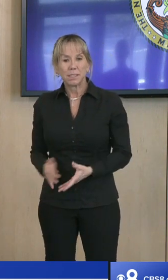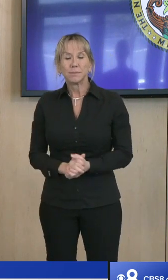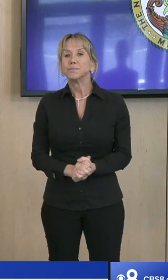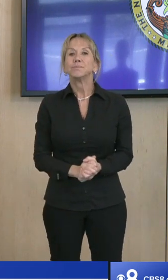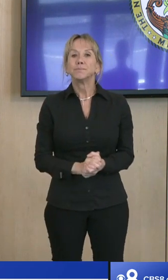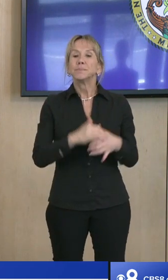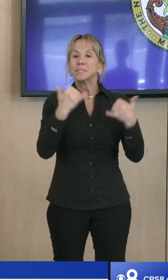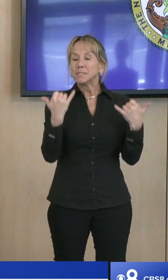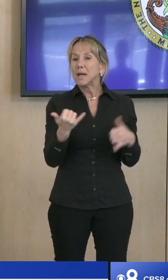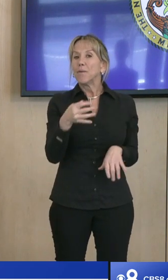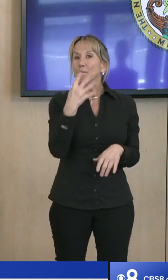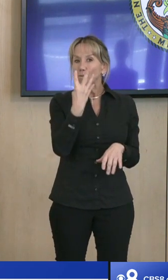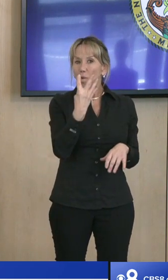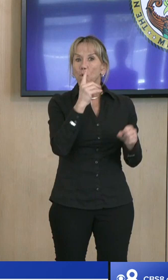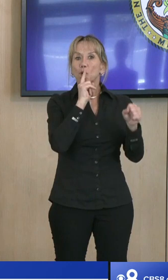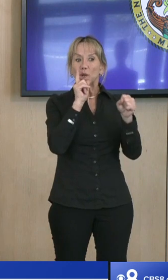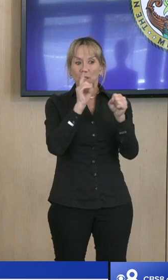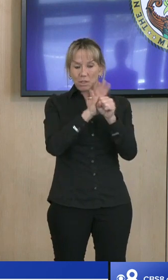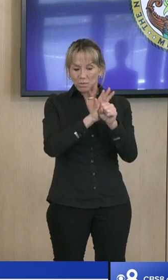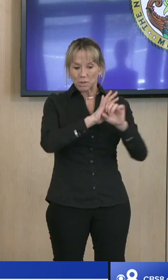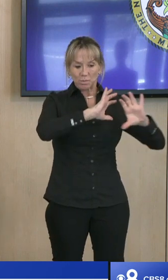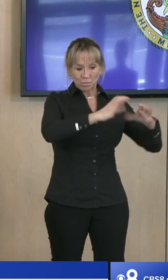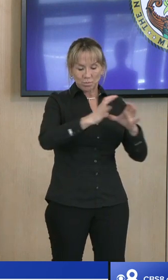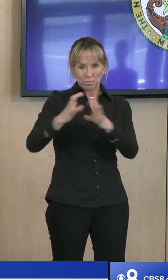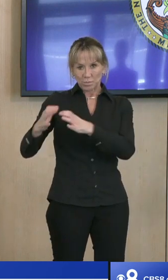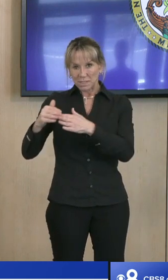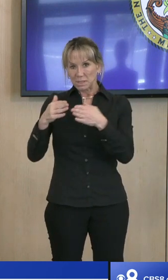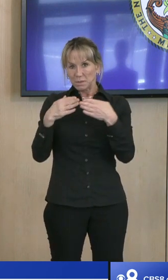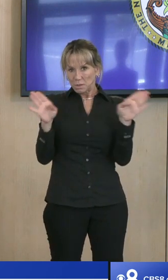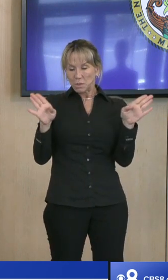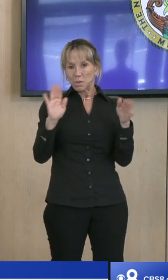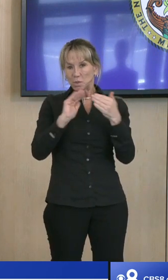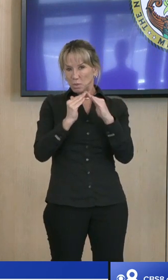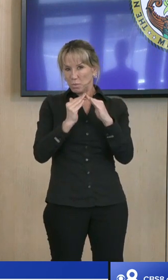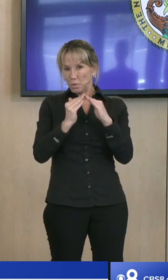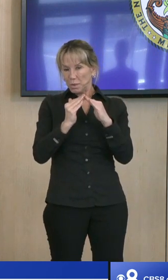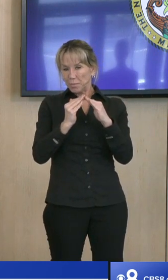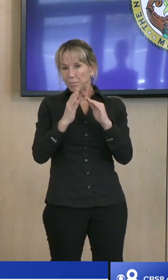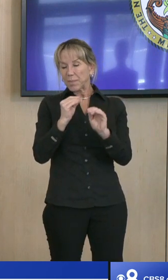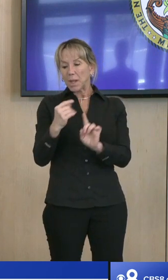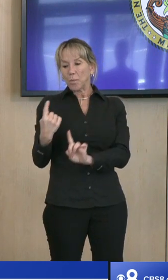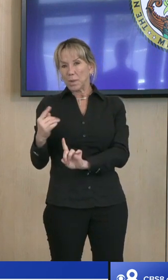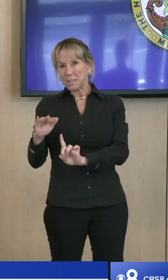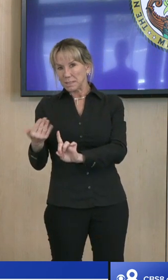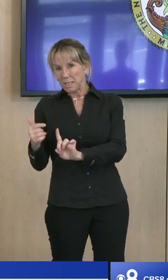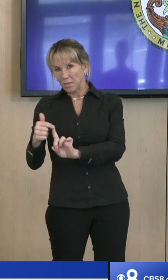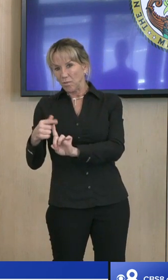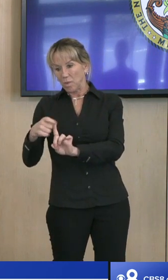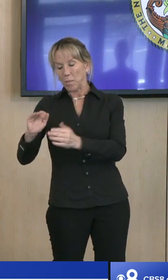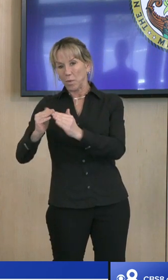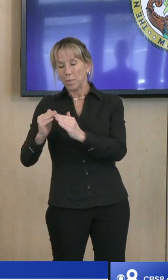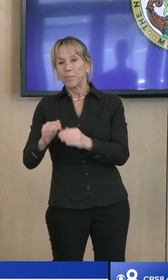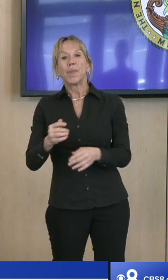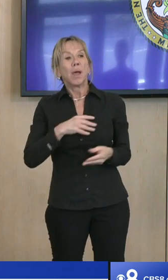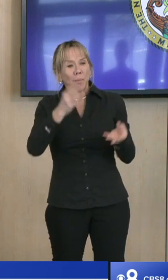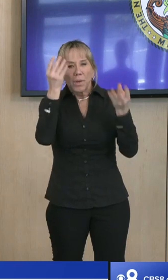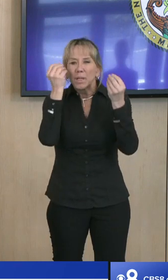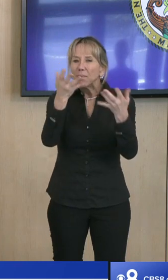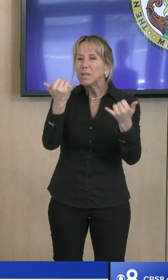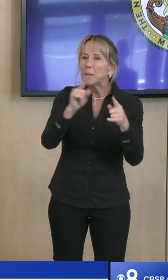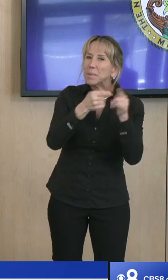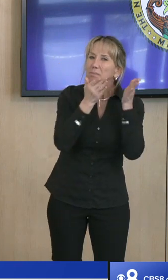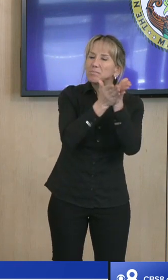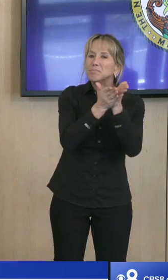comprising 15 cases and 1 death. I'll give a brief update on the cruise ship situation. The Celebrity